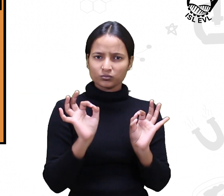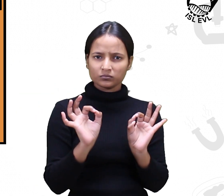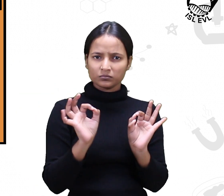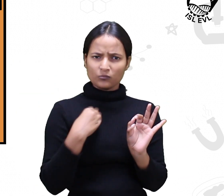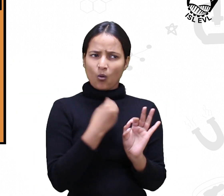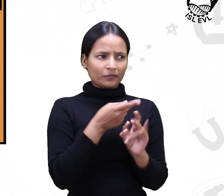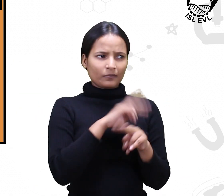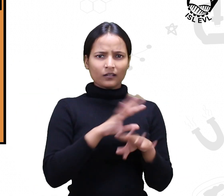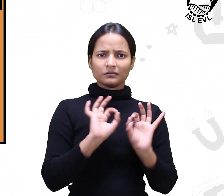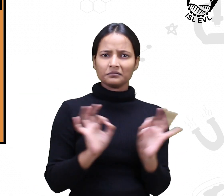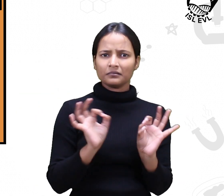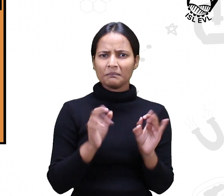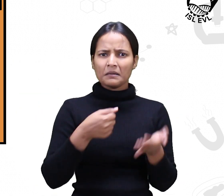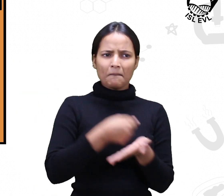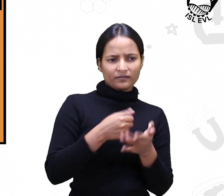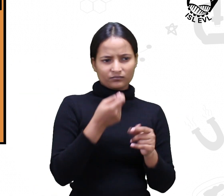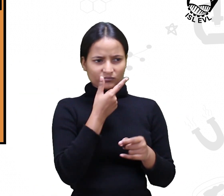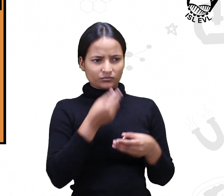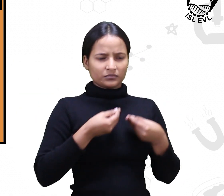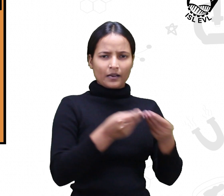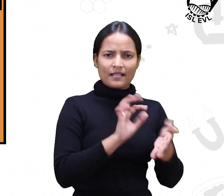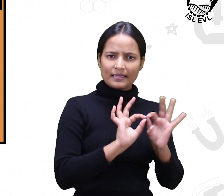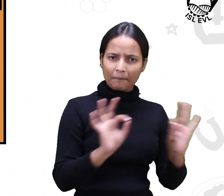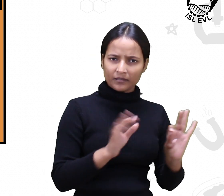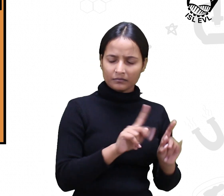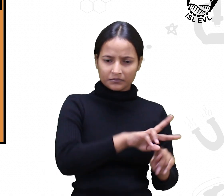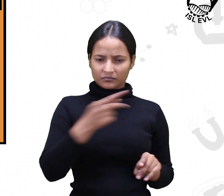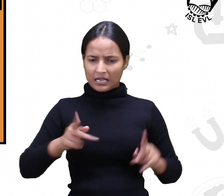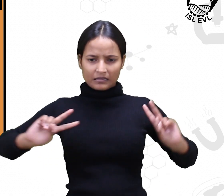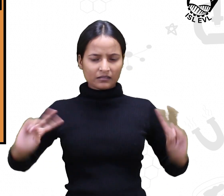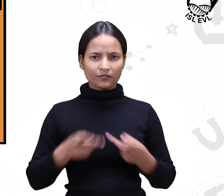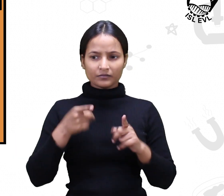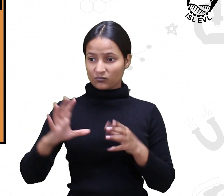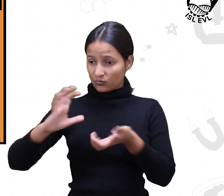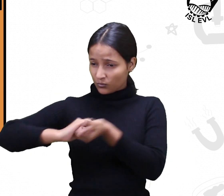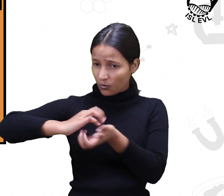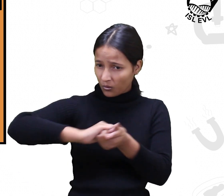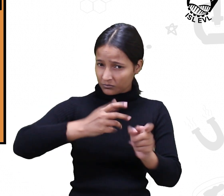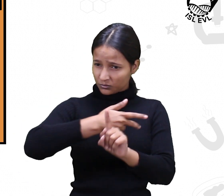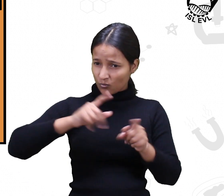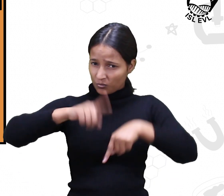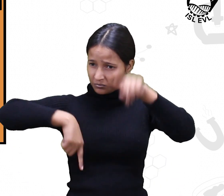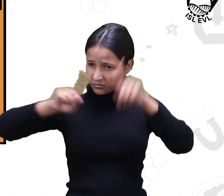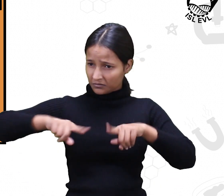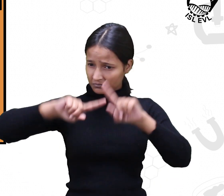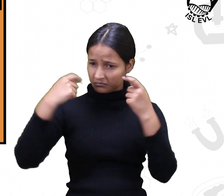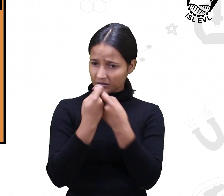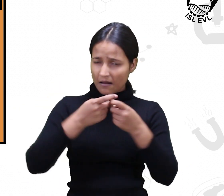never learned in medical college or residency. And that's when undergrads, master students, research fellows, collaborators